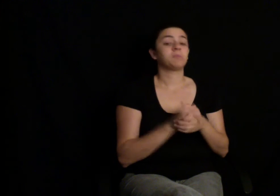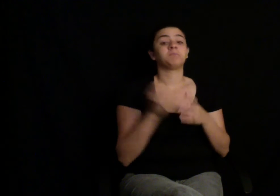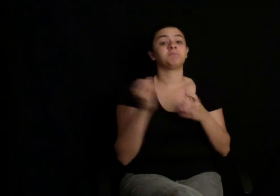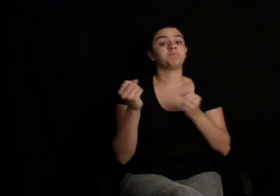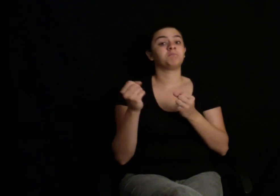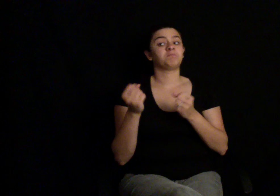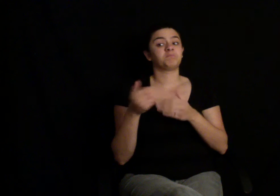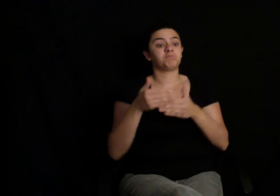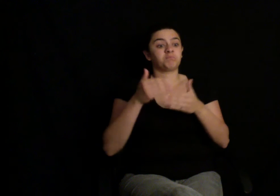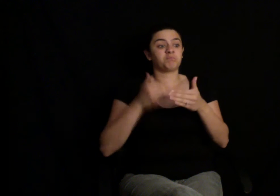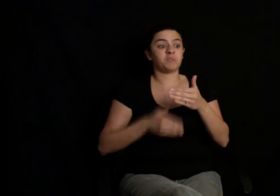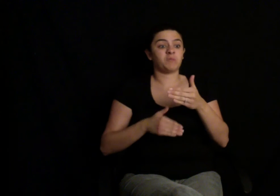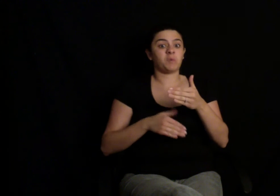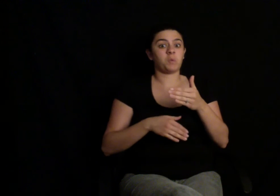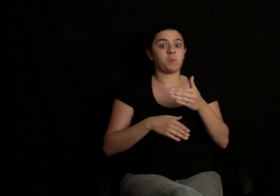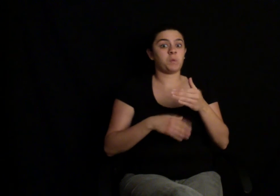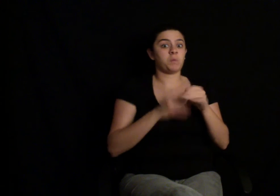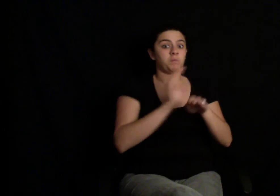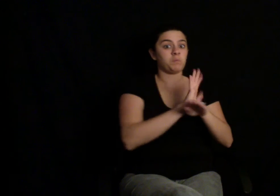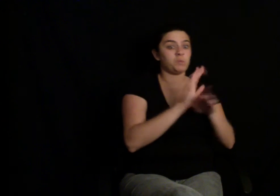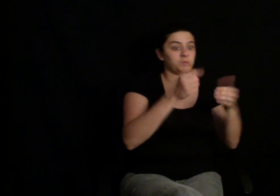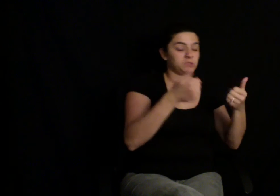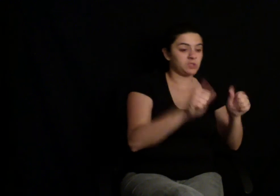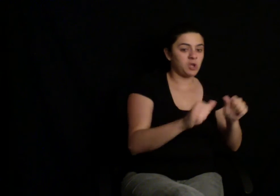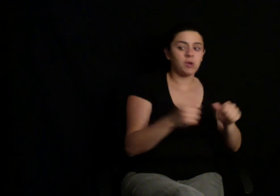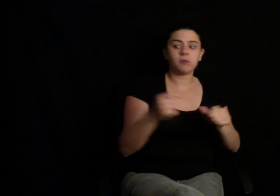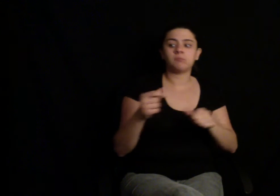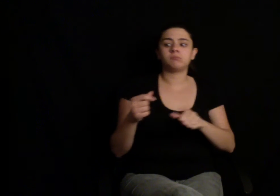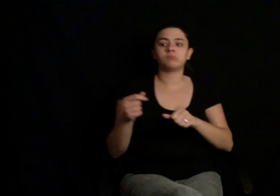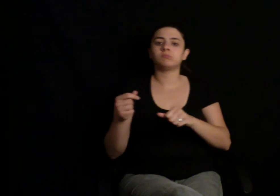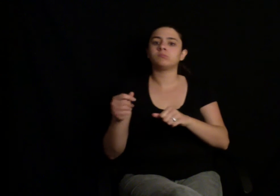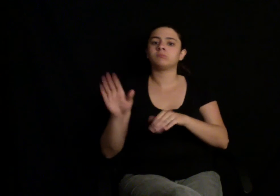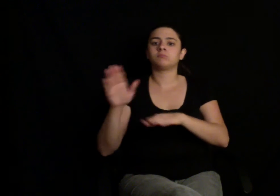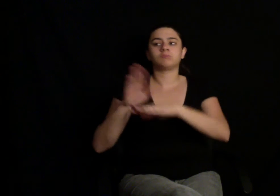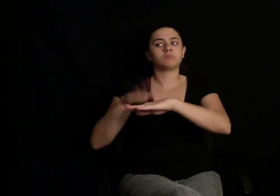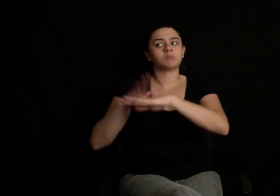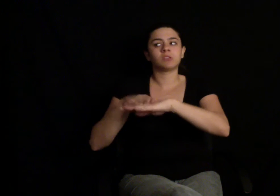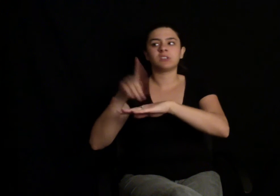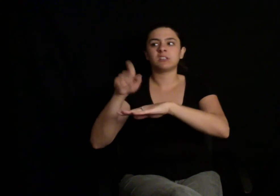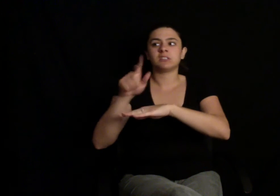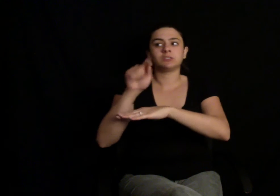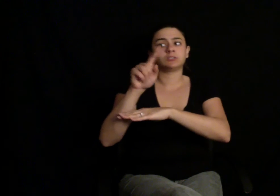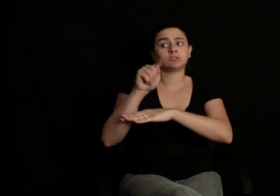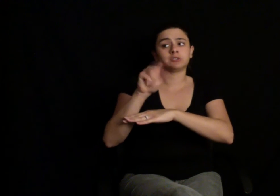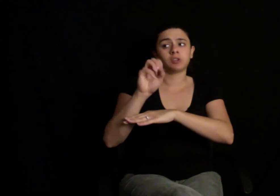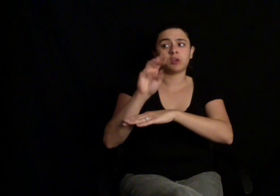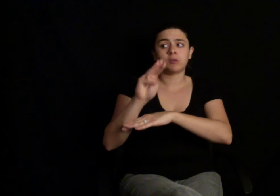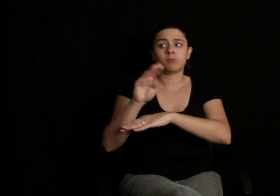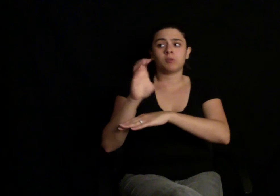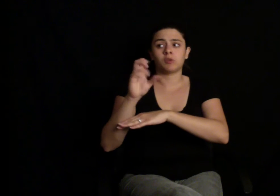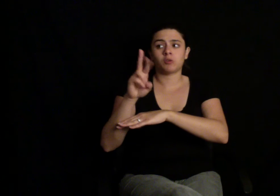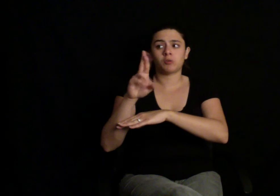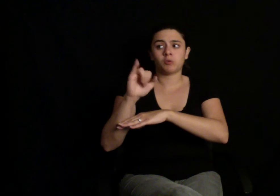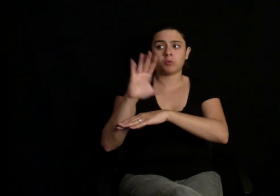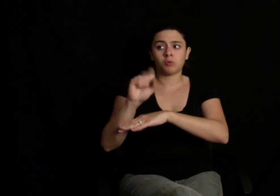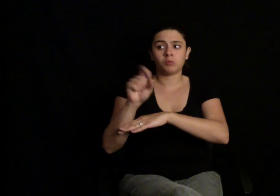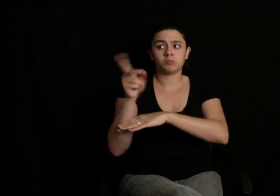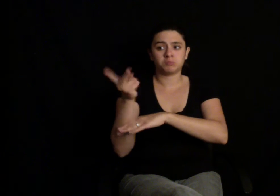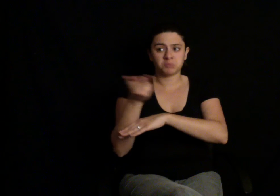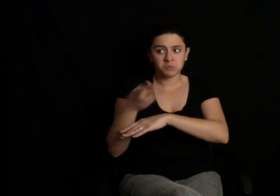going on set that we shouldn't even talk to Tom Cruise. You shouldn't look at him even. And then they just came right up to me, and Tom